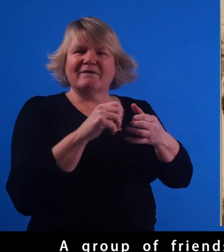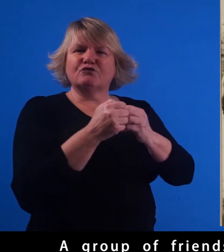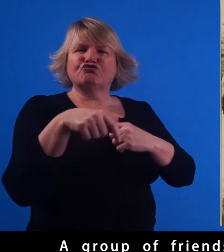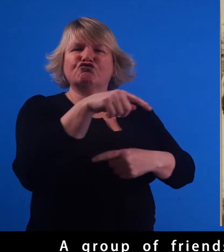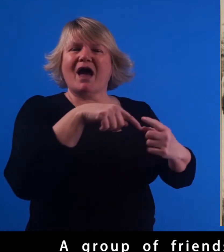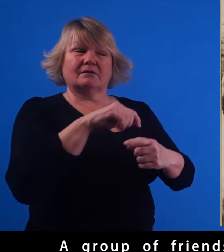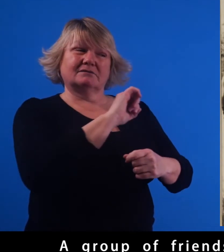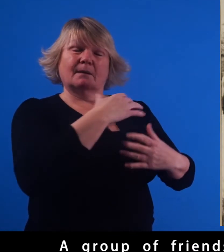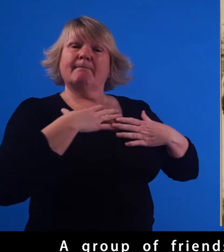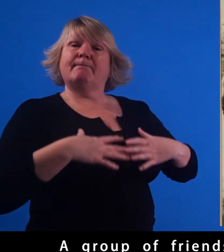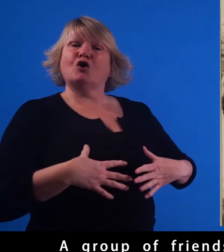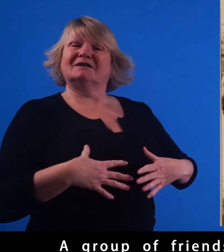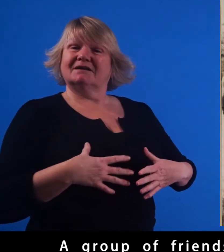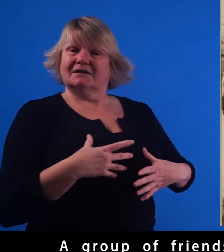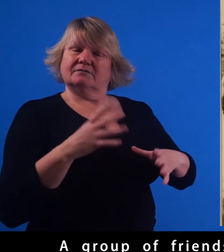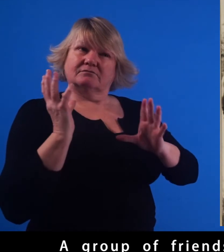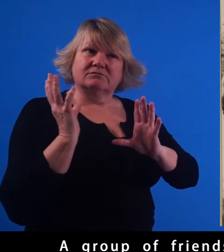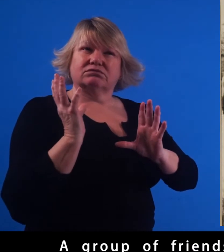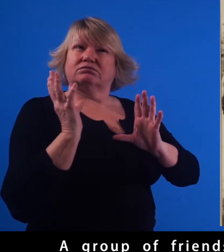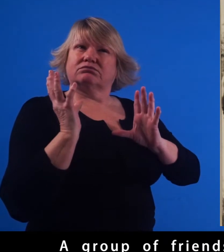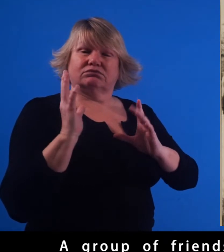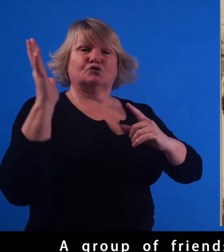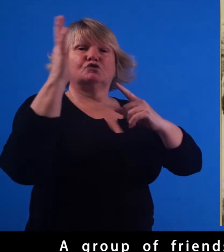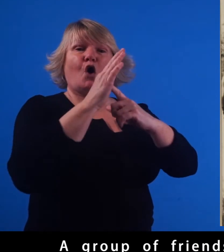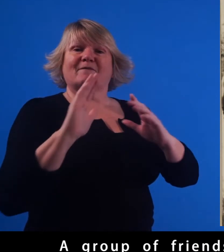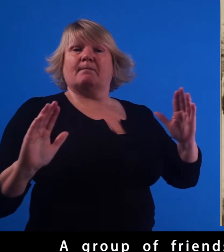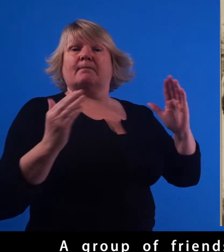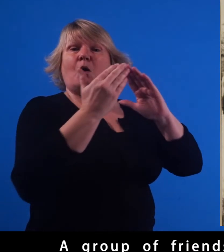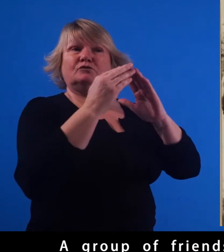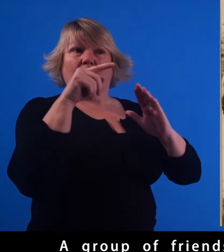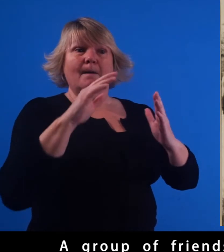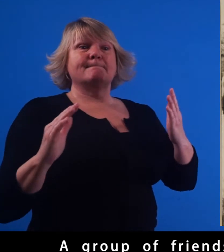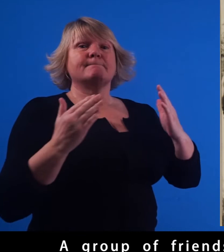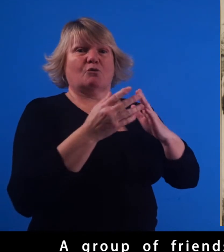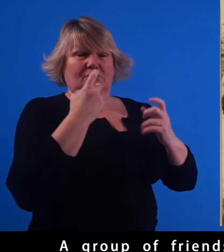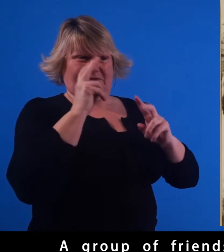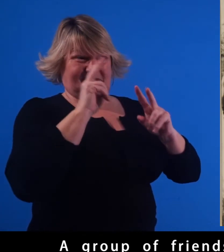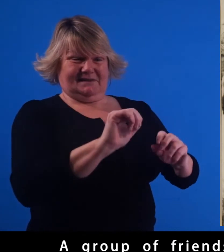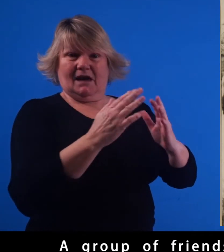A group of friends carried his body to the top of a mountain overlooking his house,